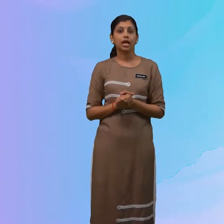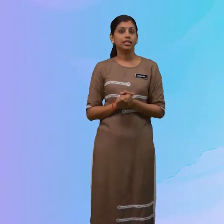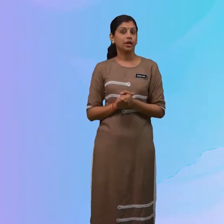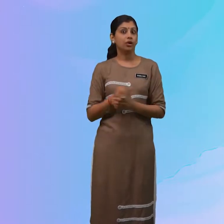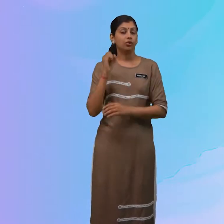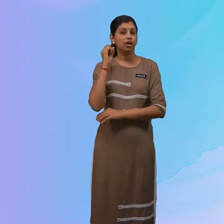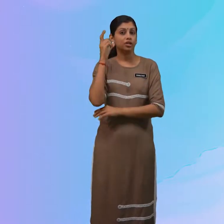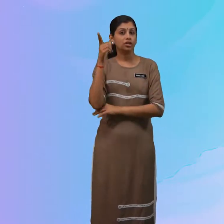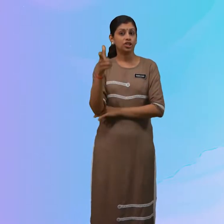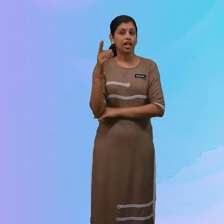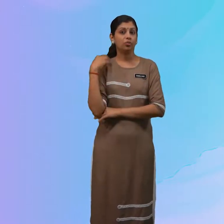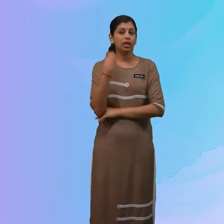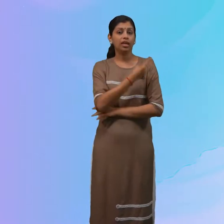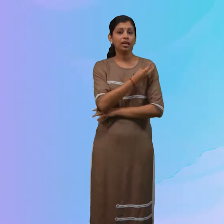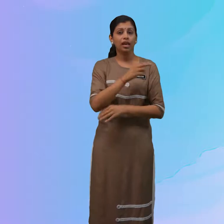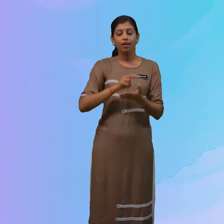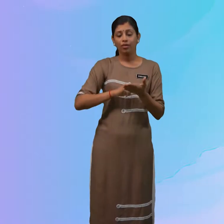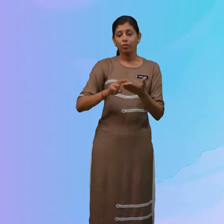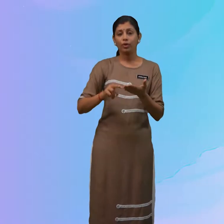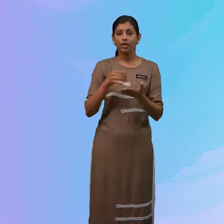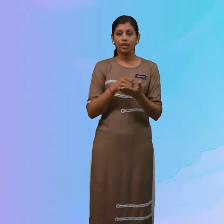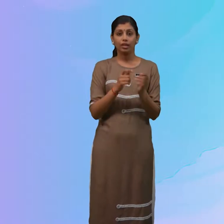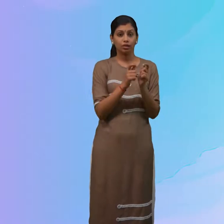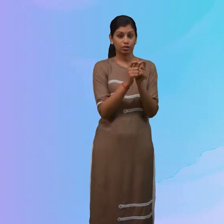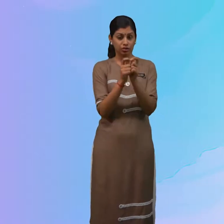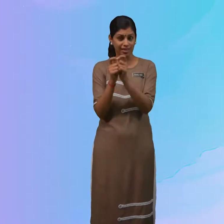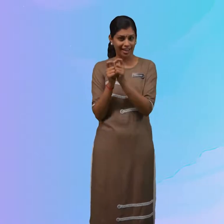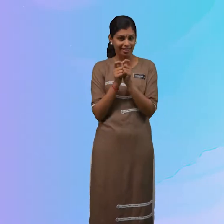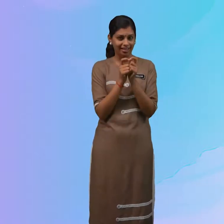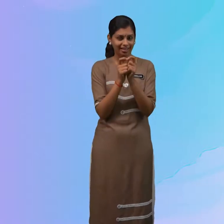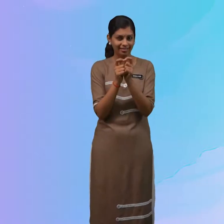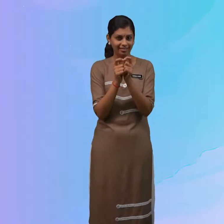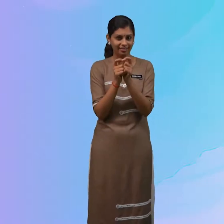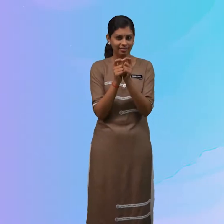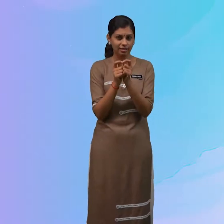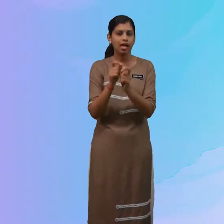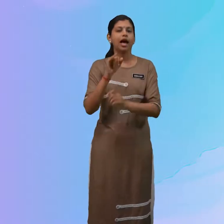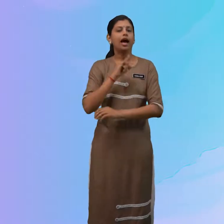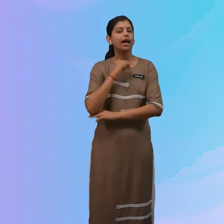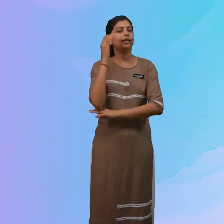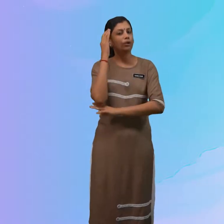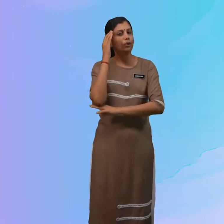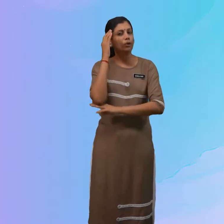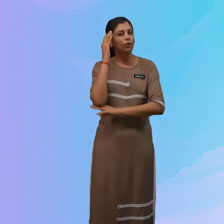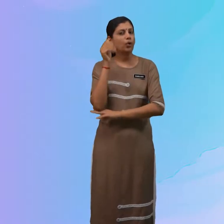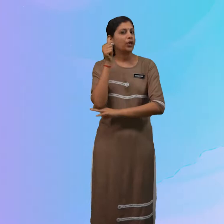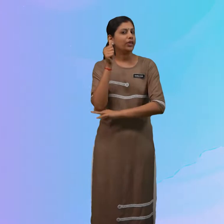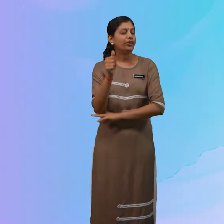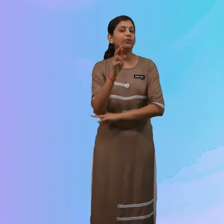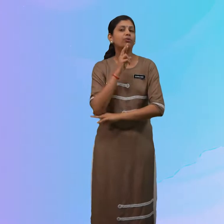So, shall we read it together? I know you